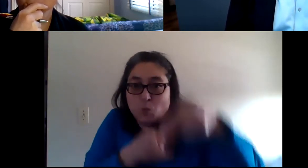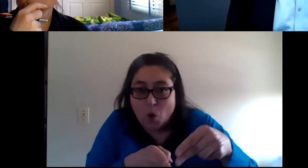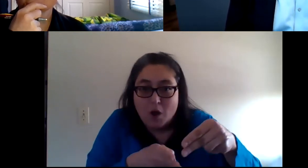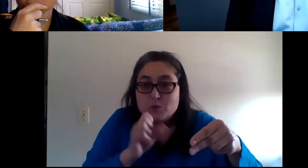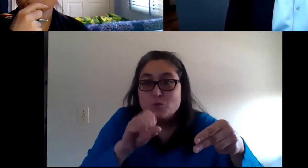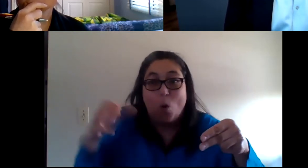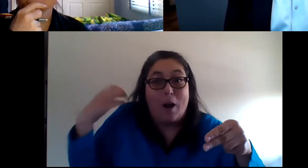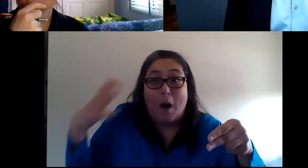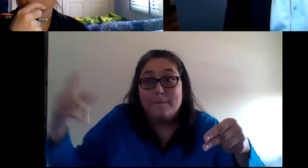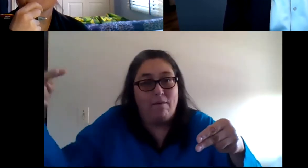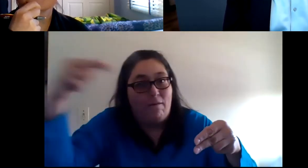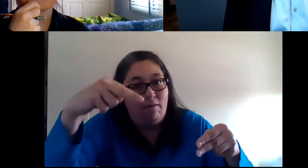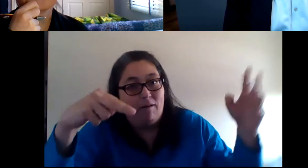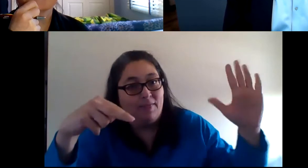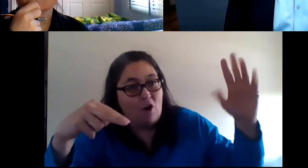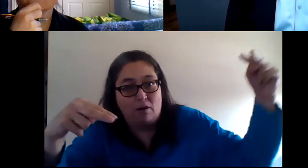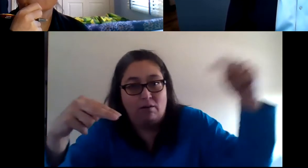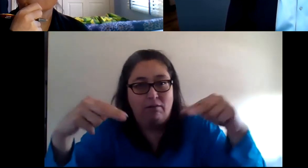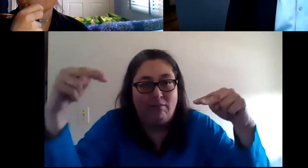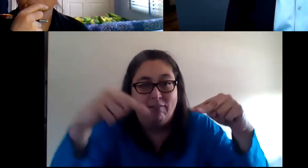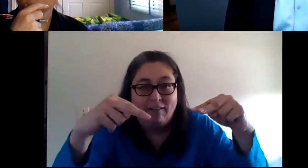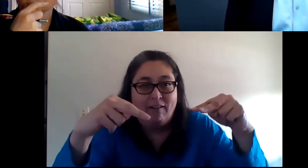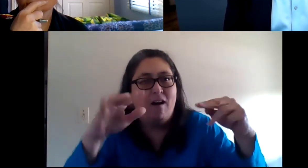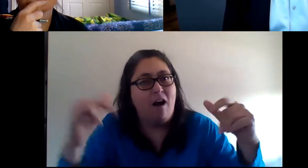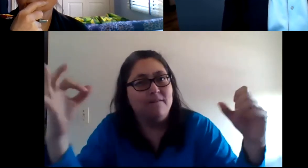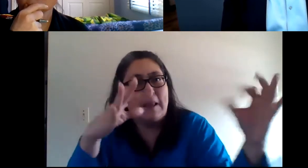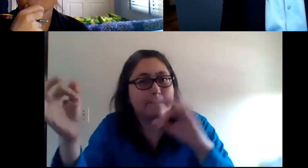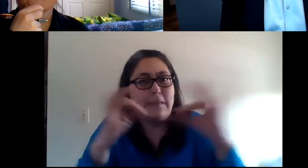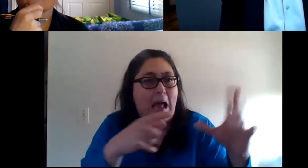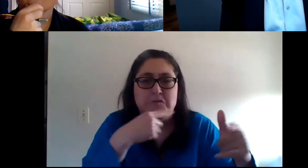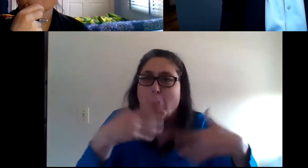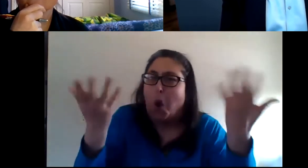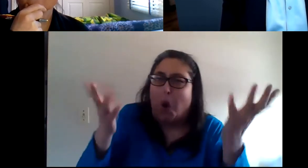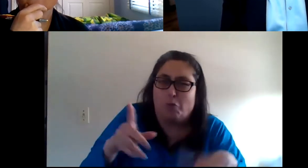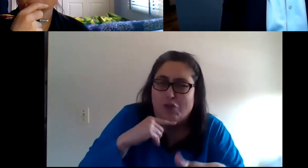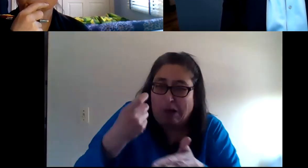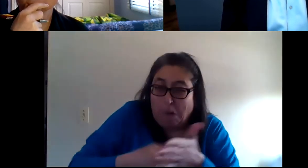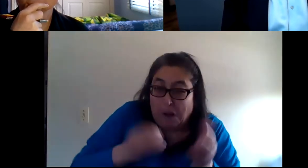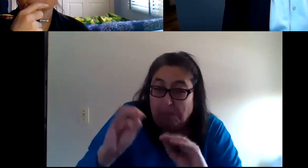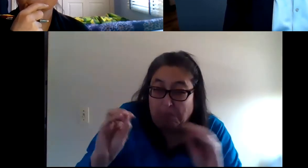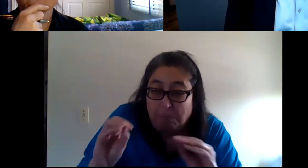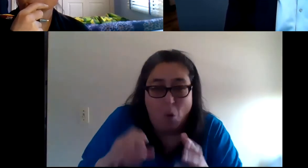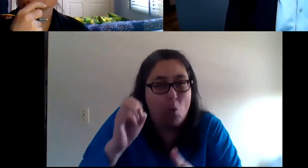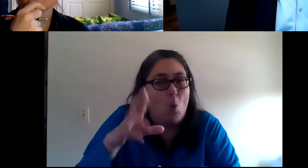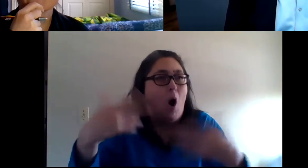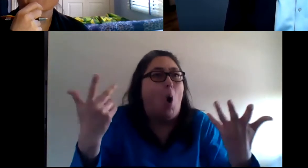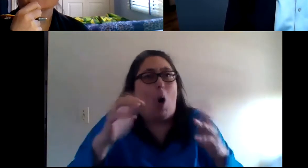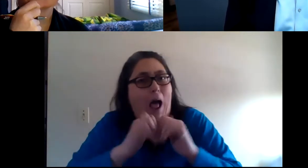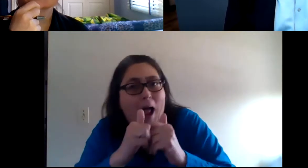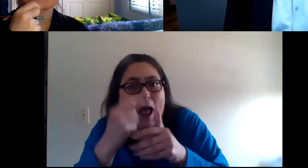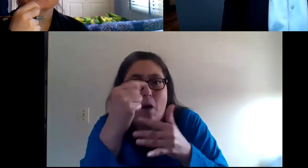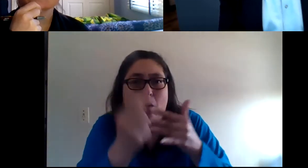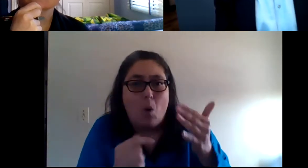other people. So it'd be twofold. You have a forum where you have people that are, going through the barriers and the